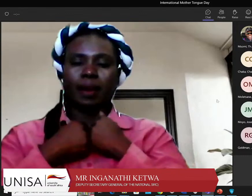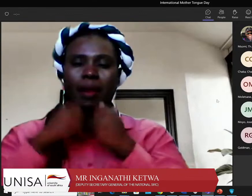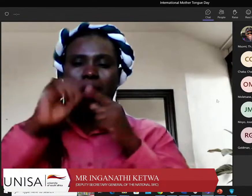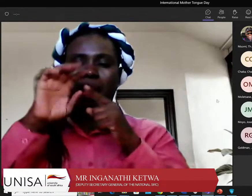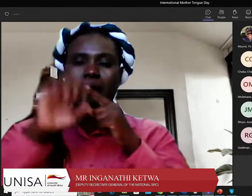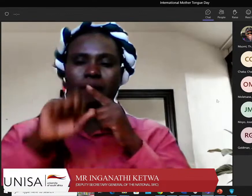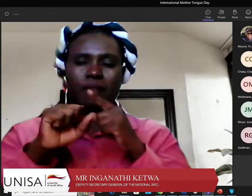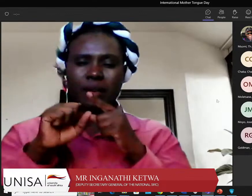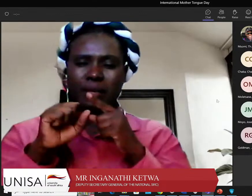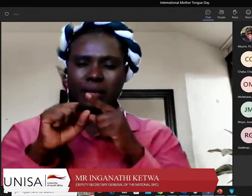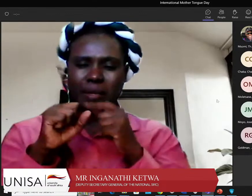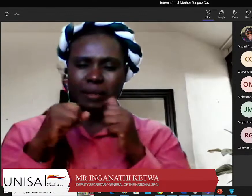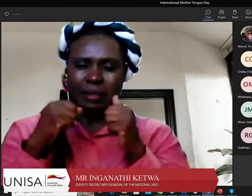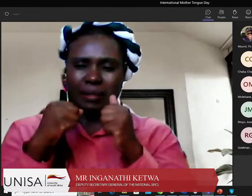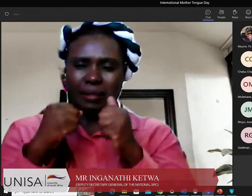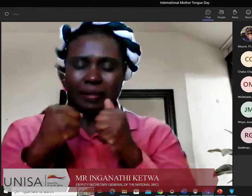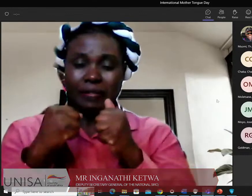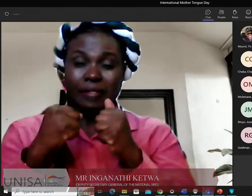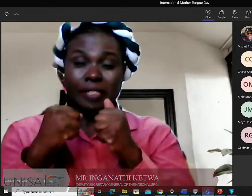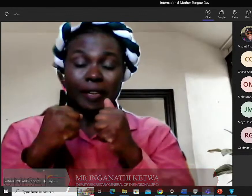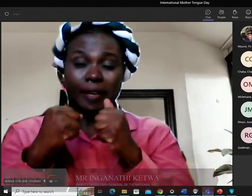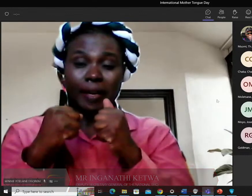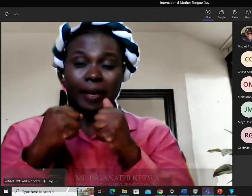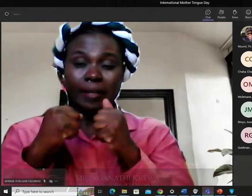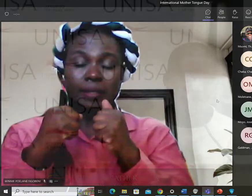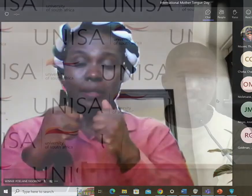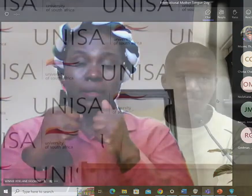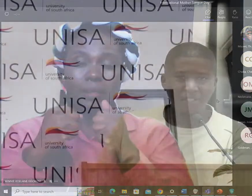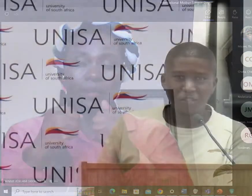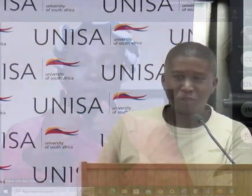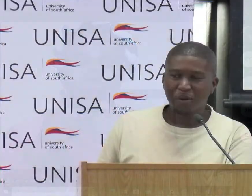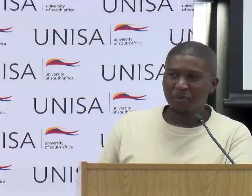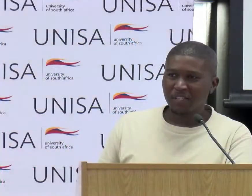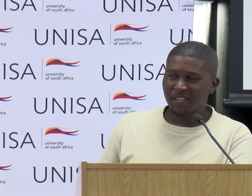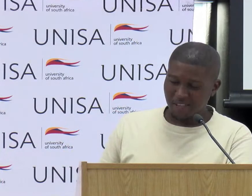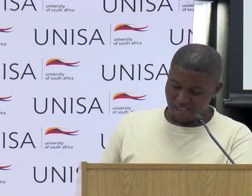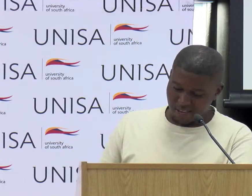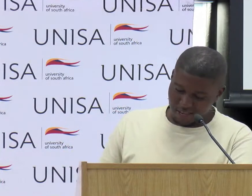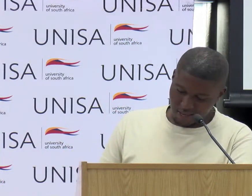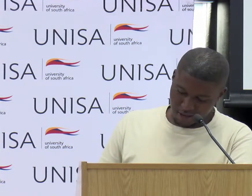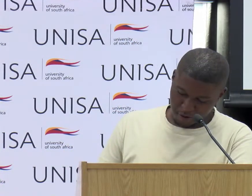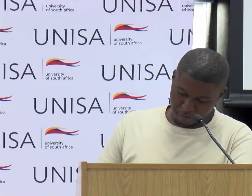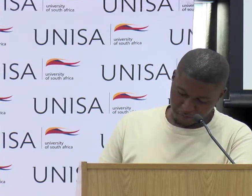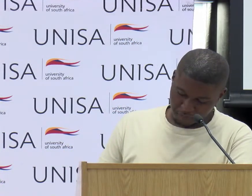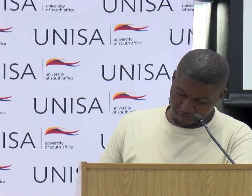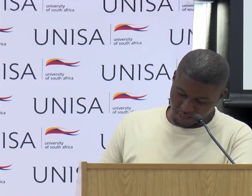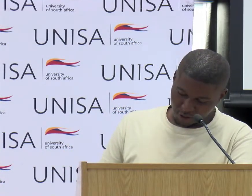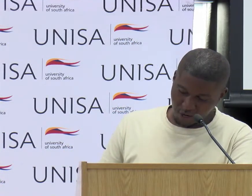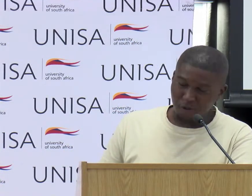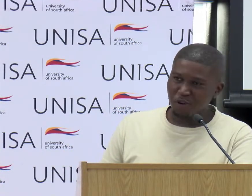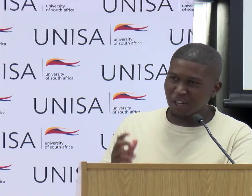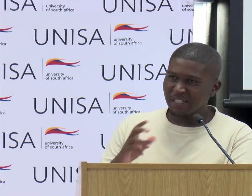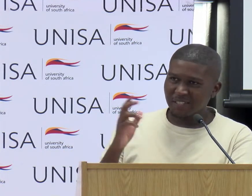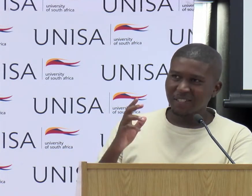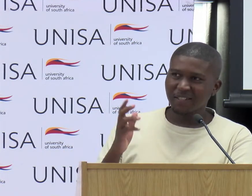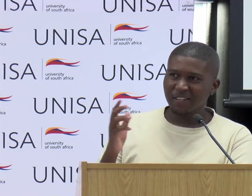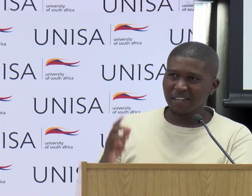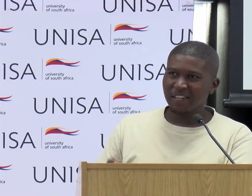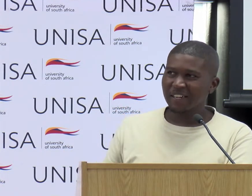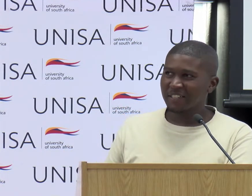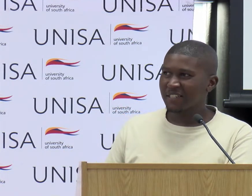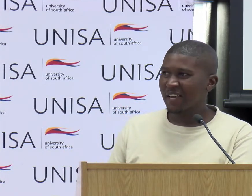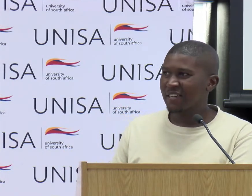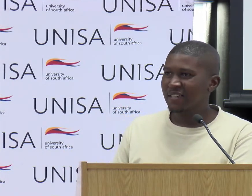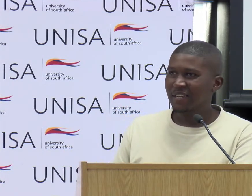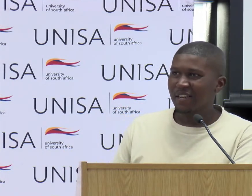tricky and a bit difficult when I was given this topic. So I could not